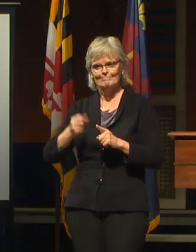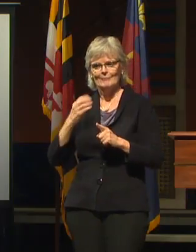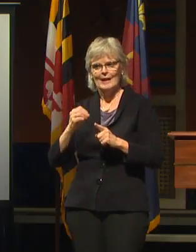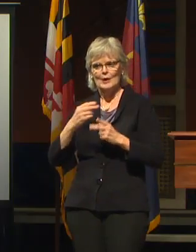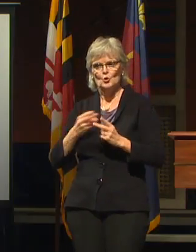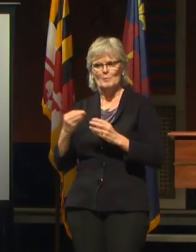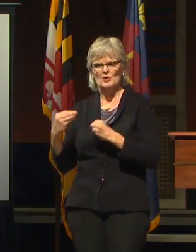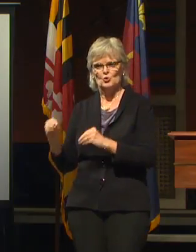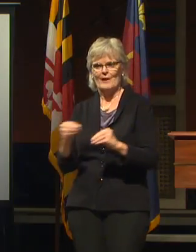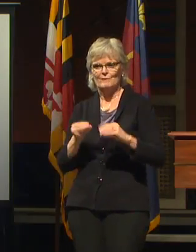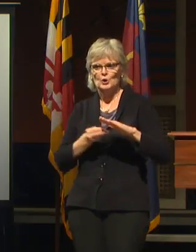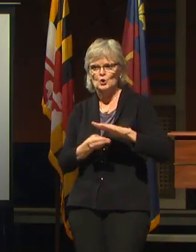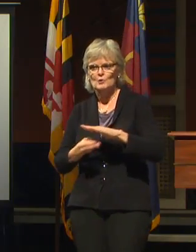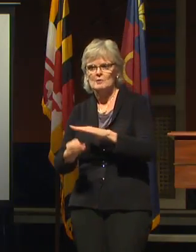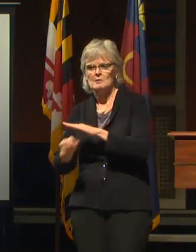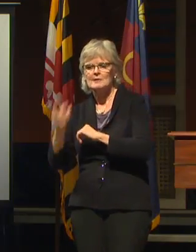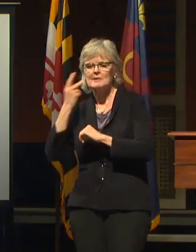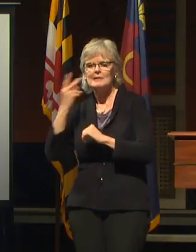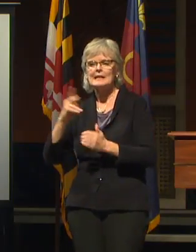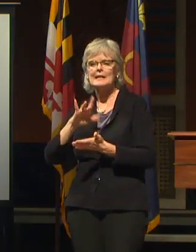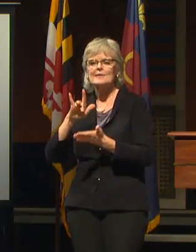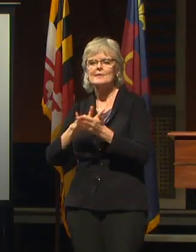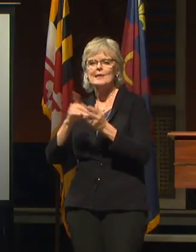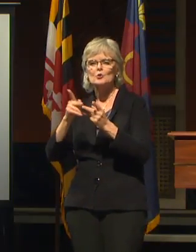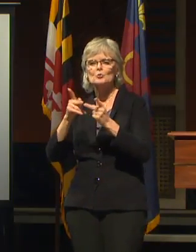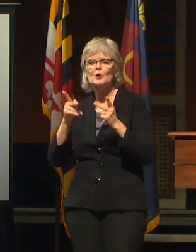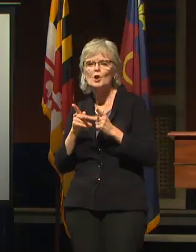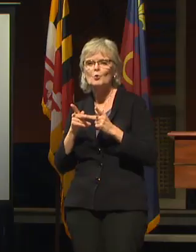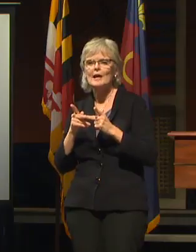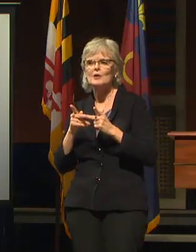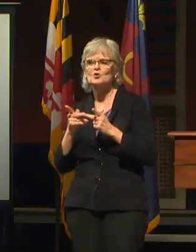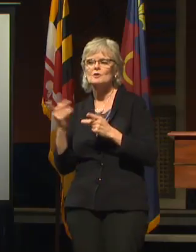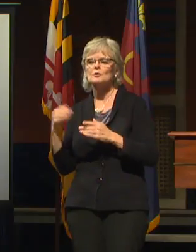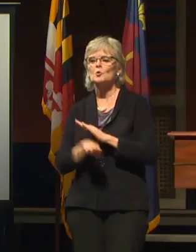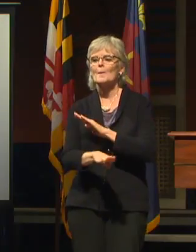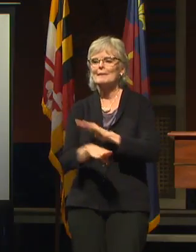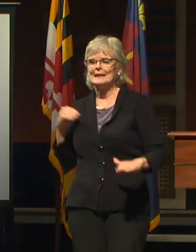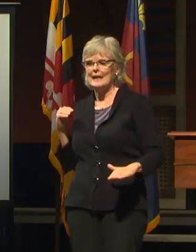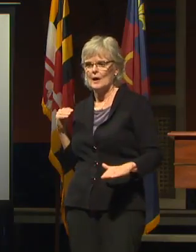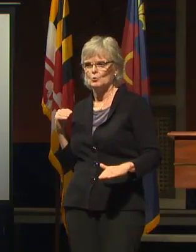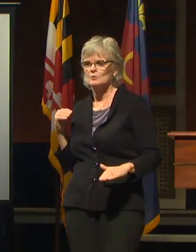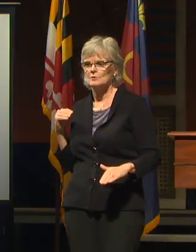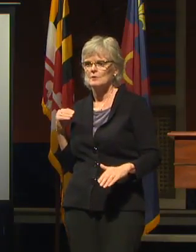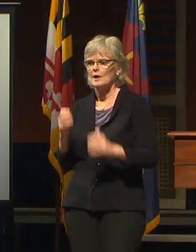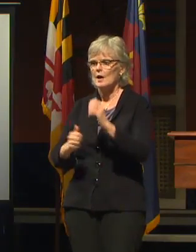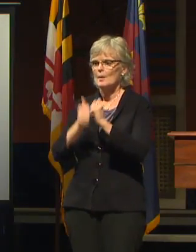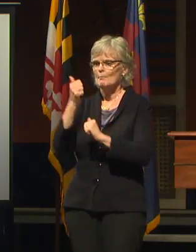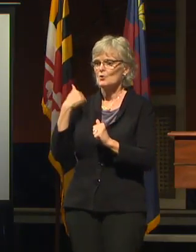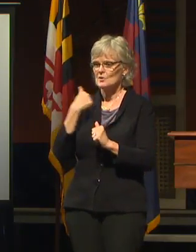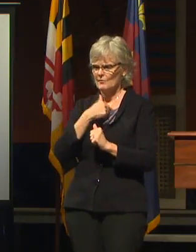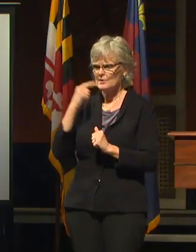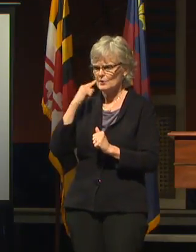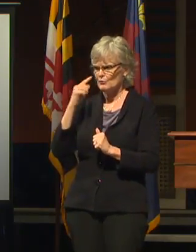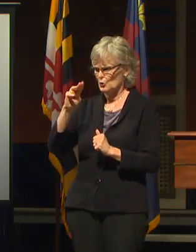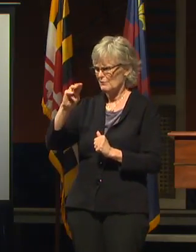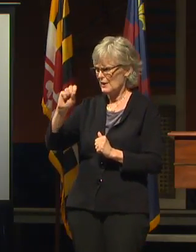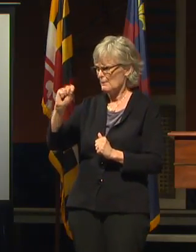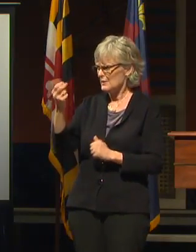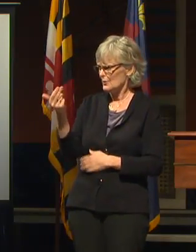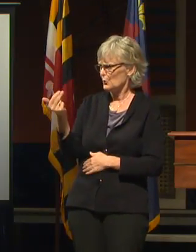traffickers who see this as a central location to get into and get out of. Most of us have heard of